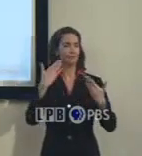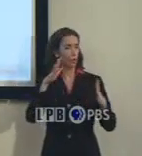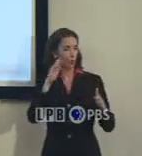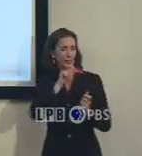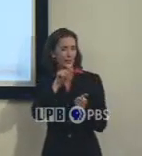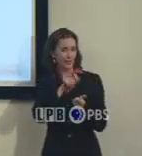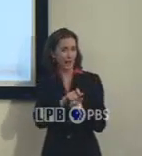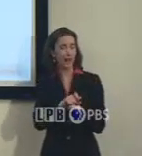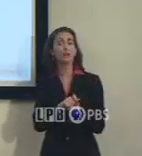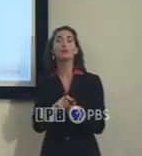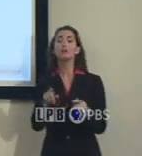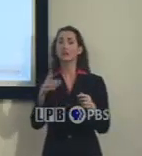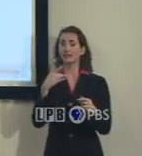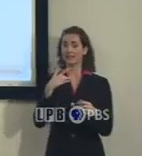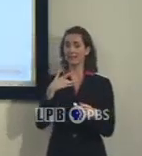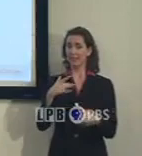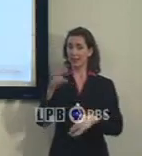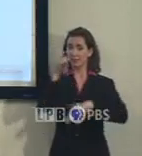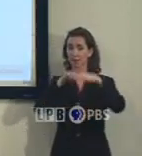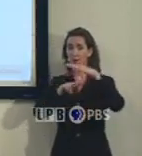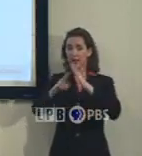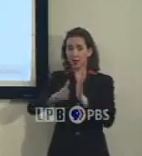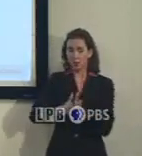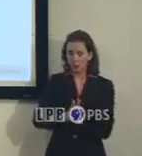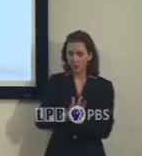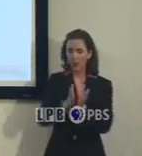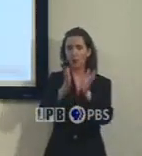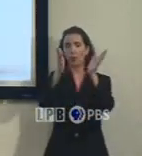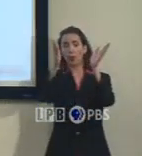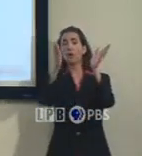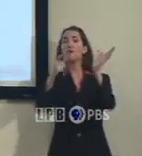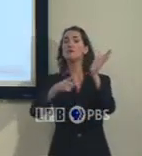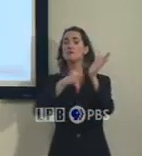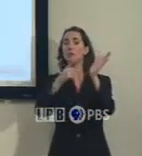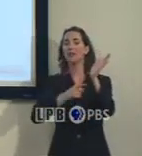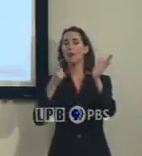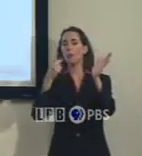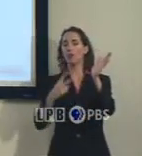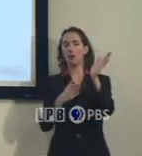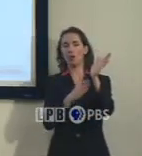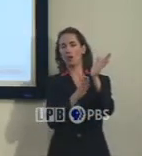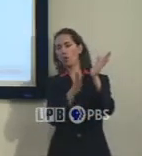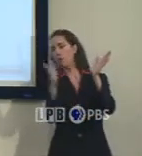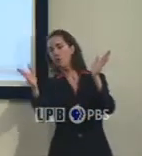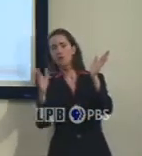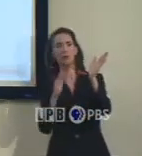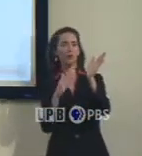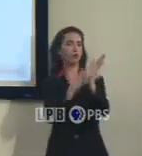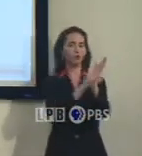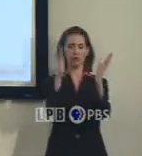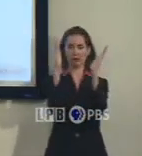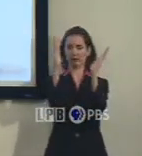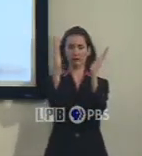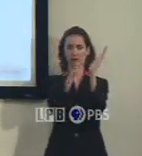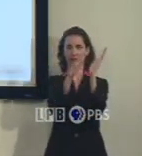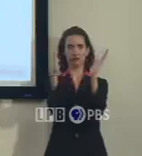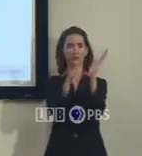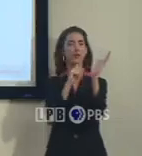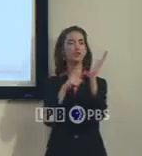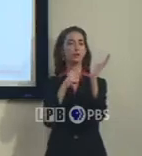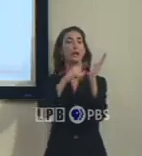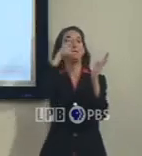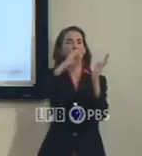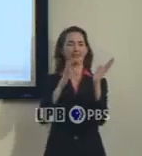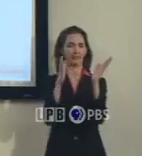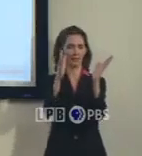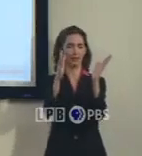landfalls happen outside of the actual cone. So again, as he had mentioned, I don't want anyone to fixate on the exact cone or the exact